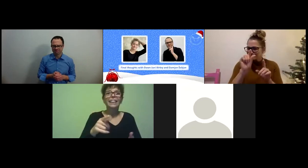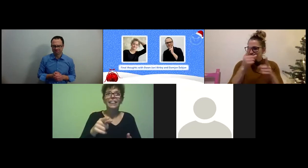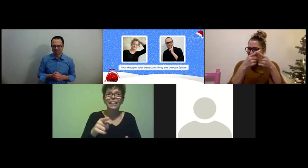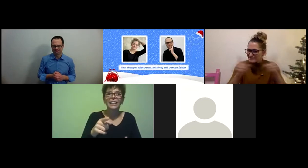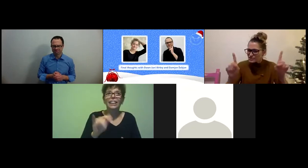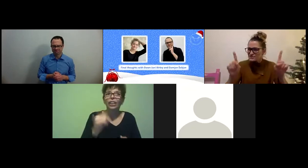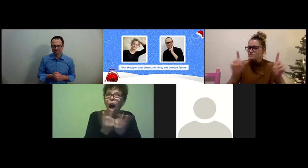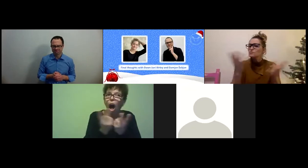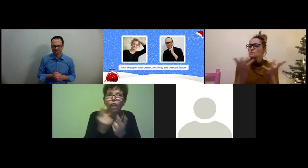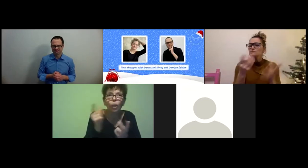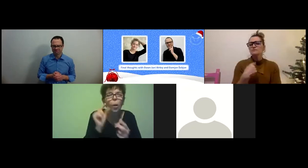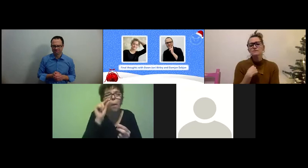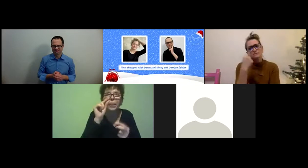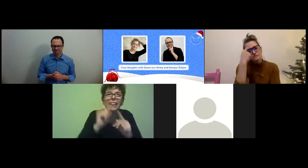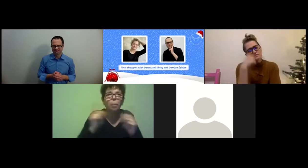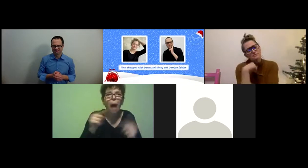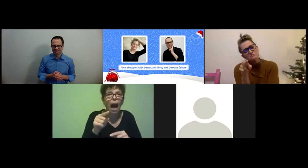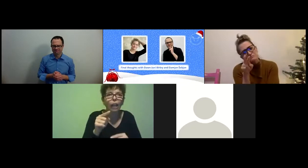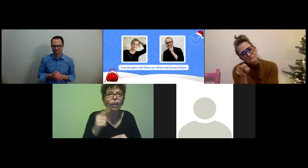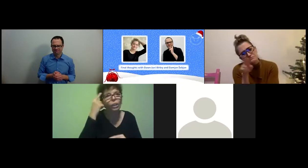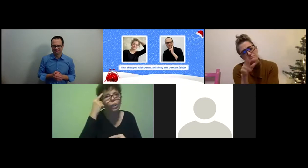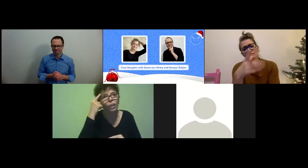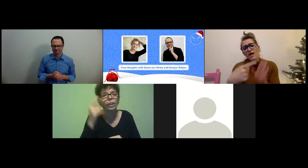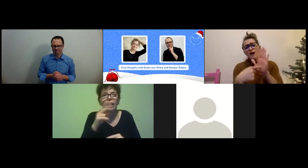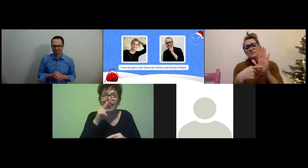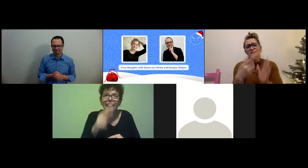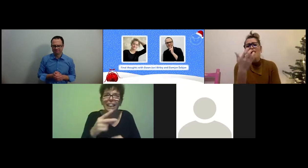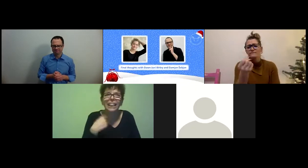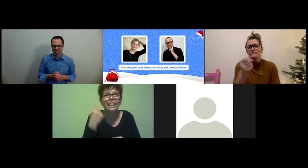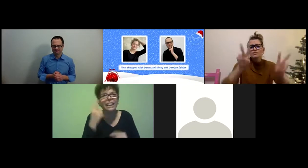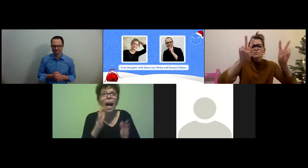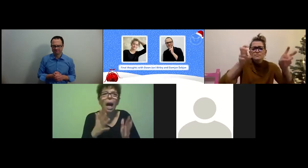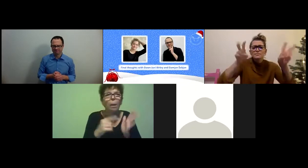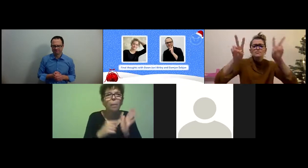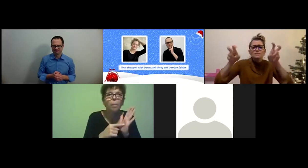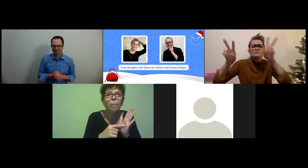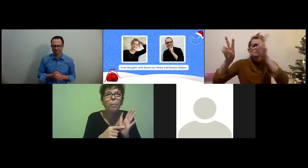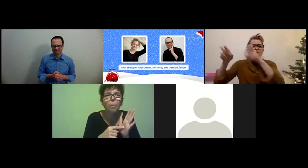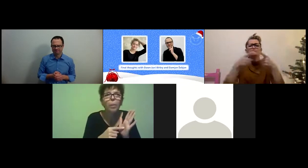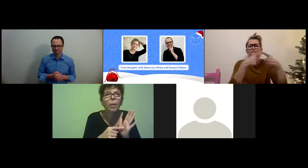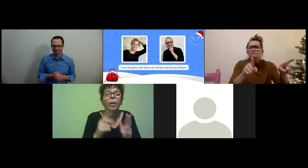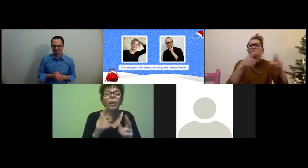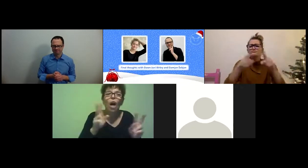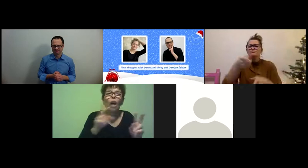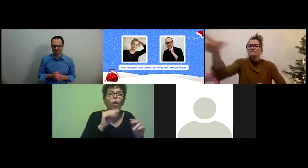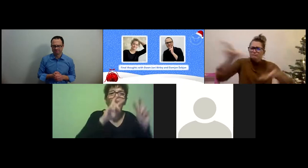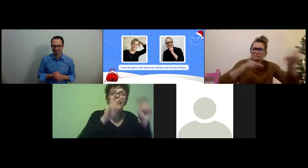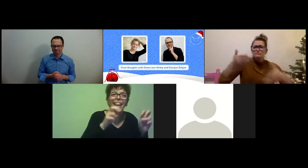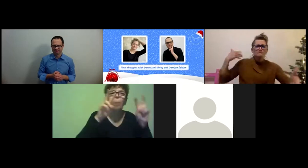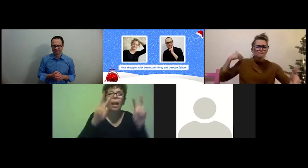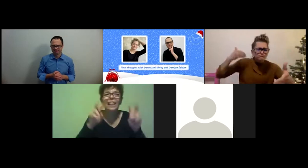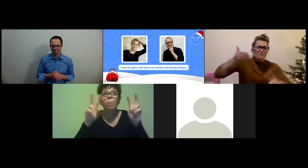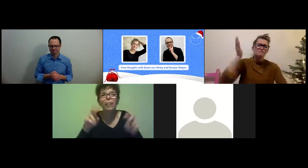sort of deaf TEDx. What's different here is that we have different topics that